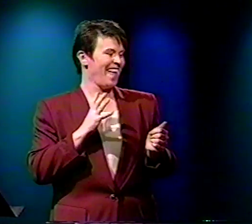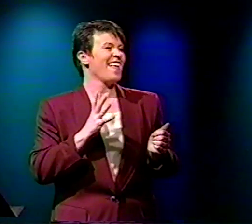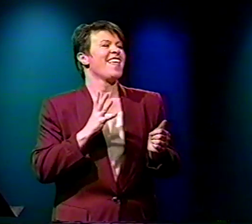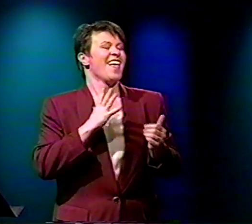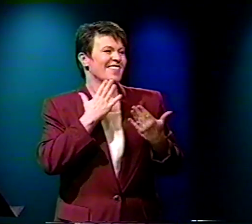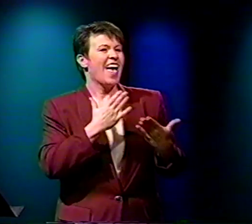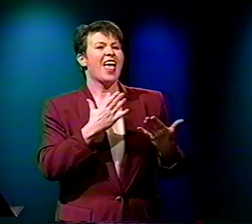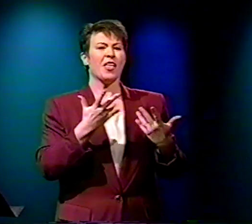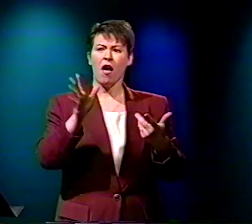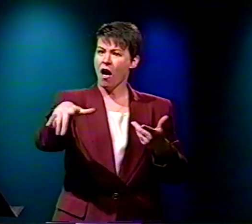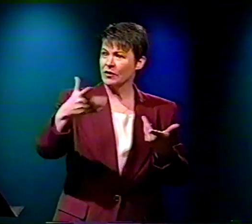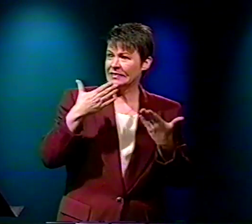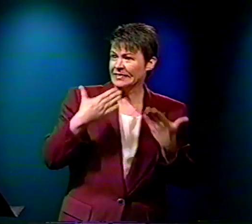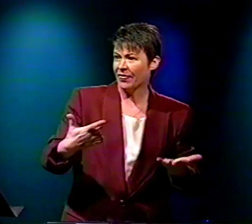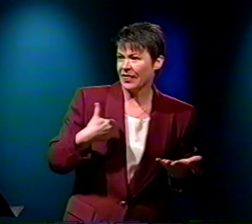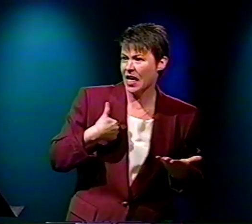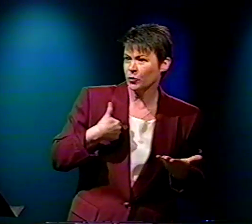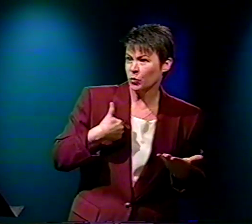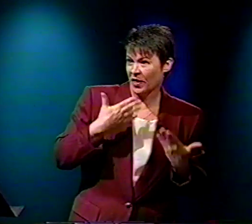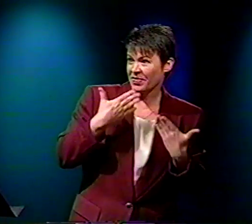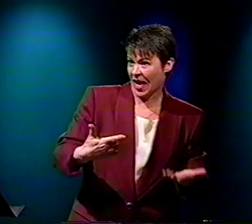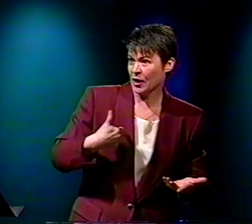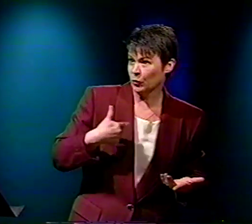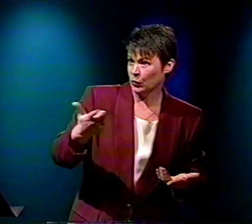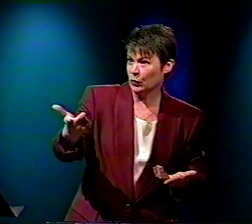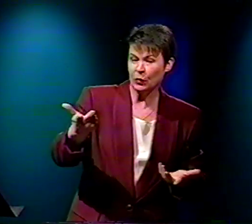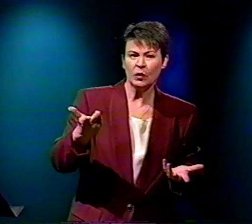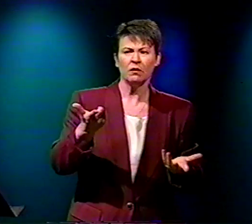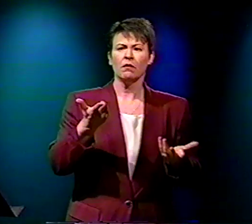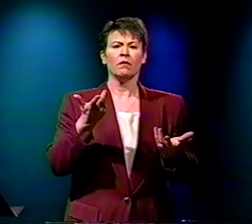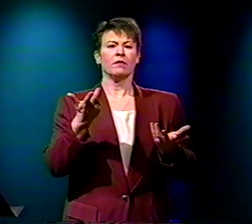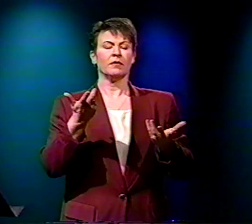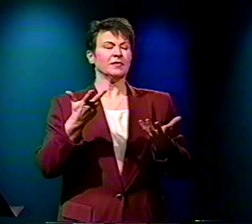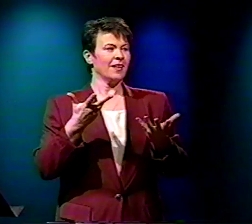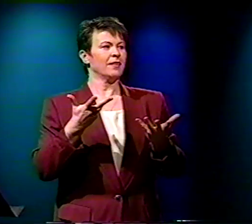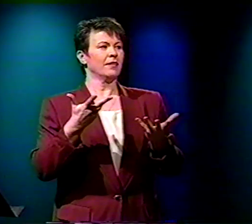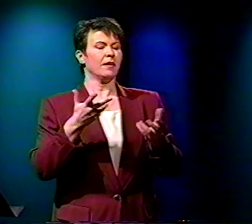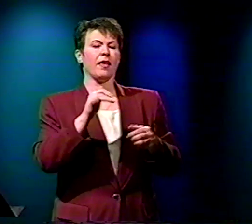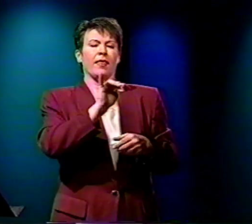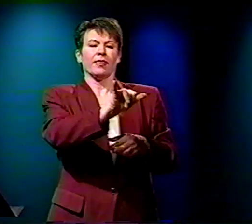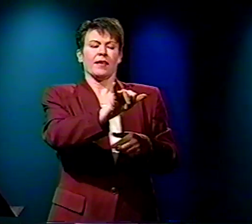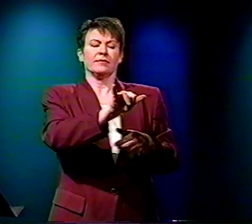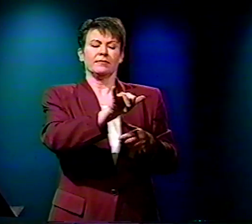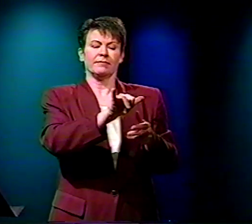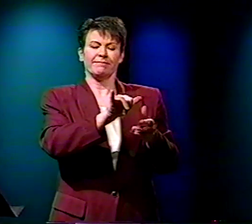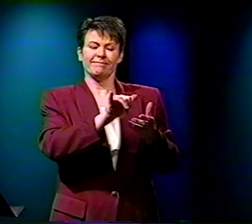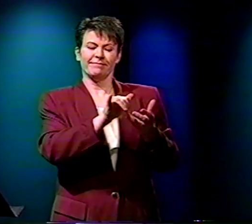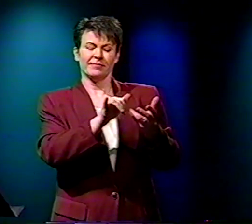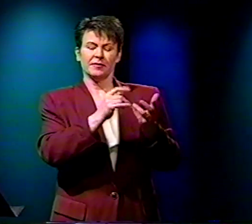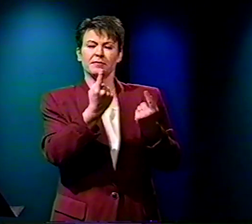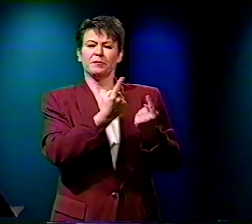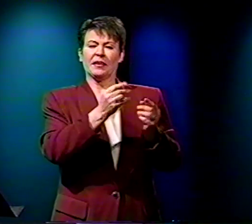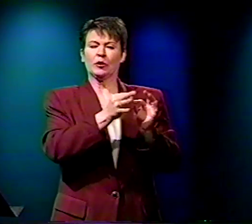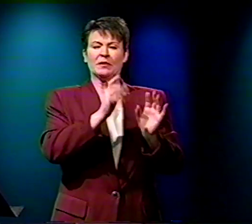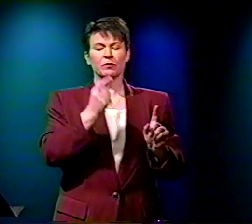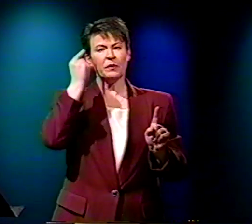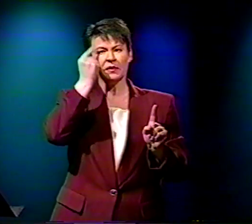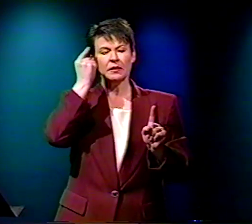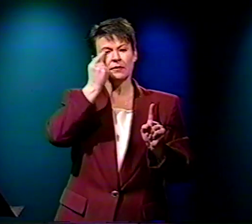say, yes, everything was fine. And so you're thanking me. And that's something